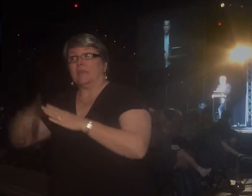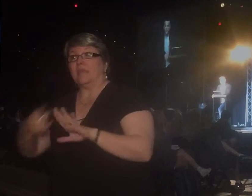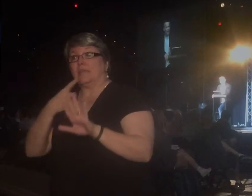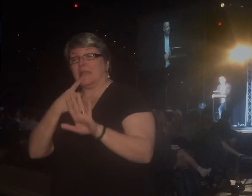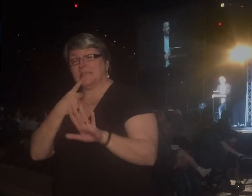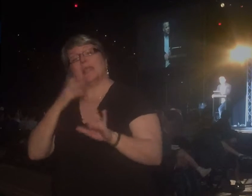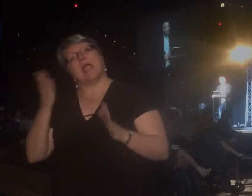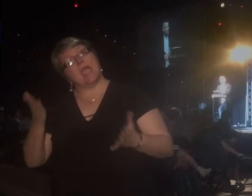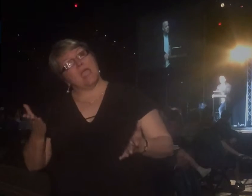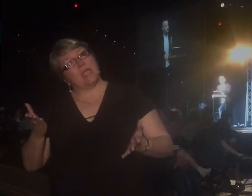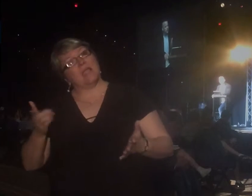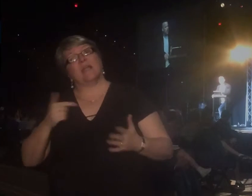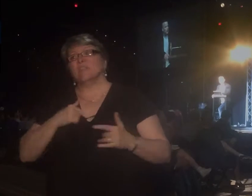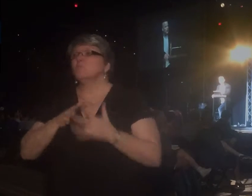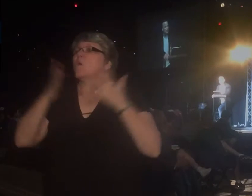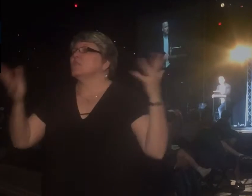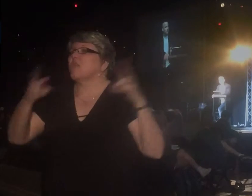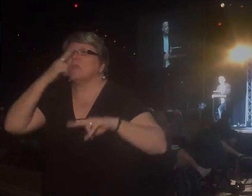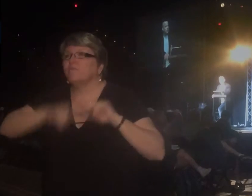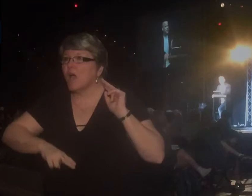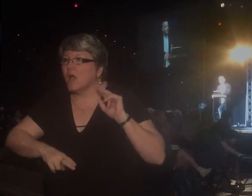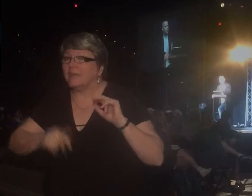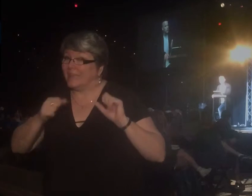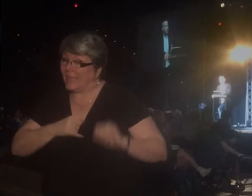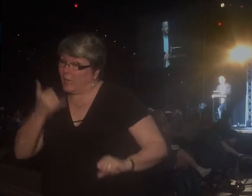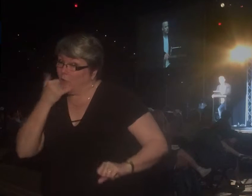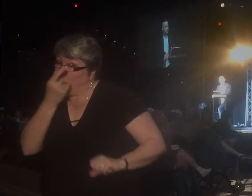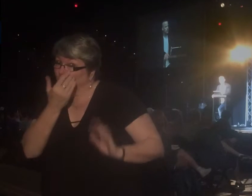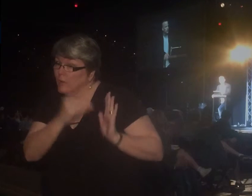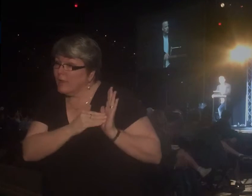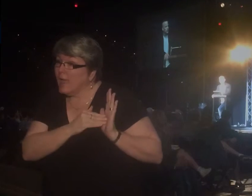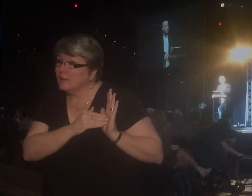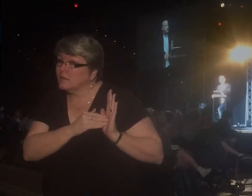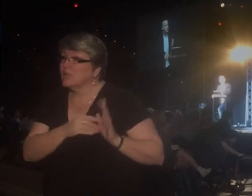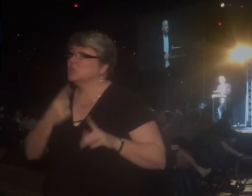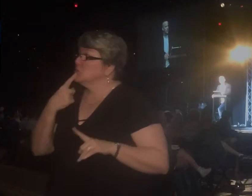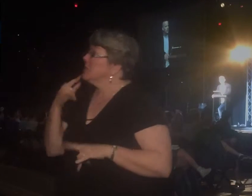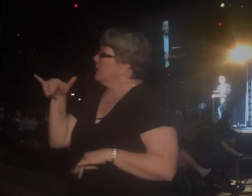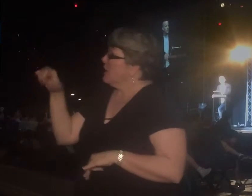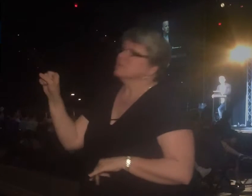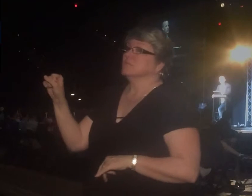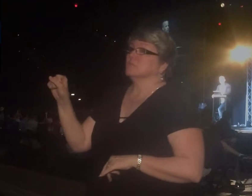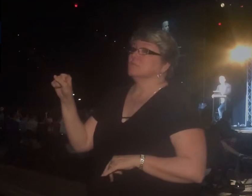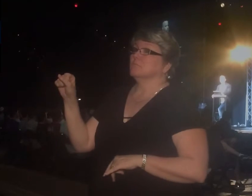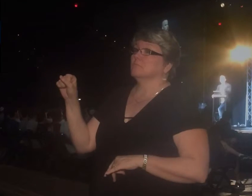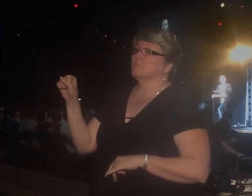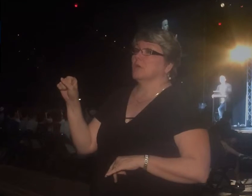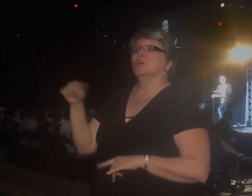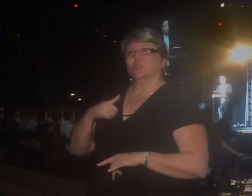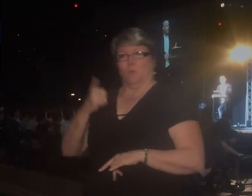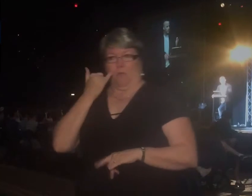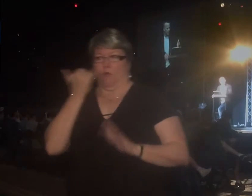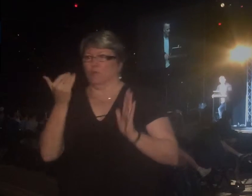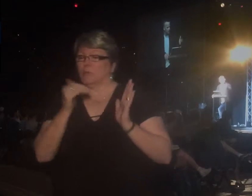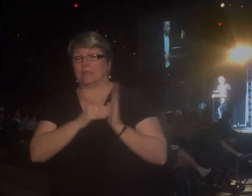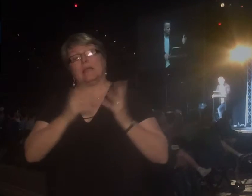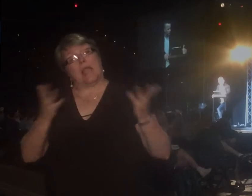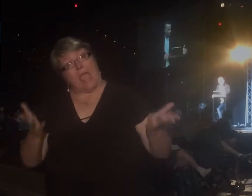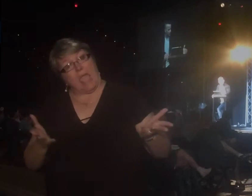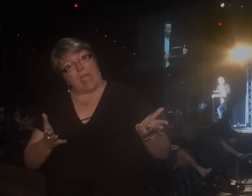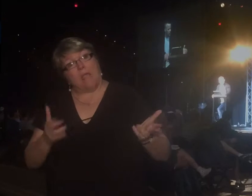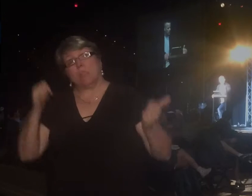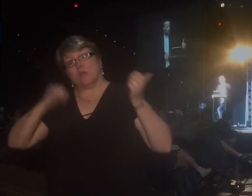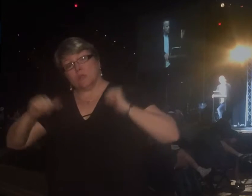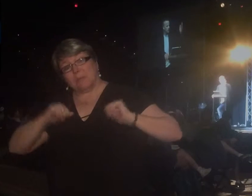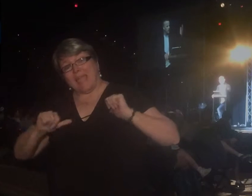the end of the date, I said to her, hey, this was a lot of fun. Can I call you again? And she said yes. So I called her again and said,